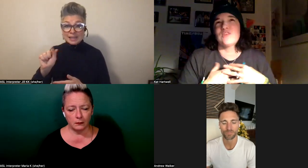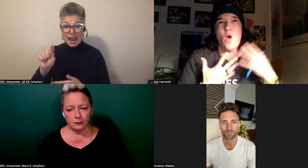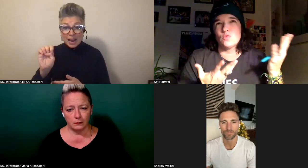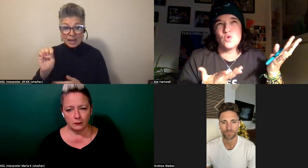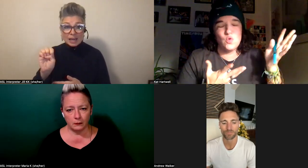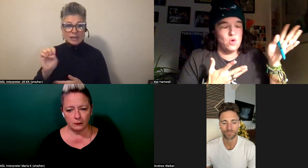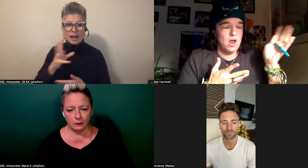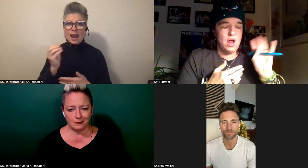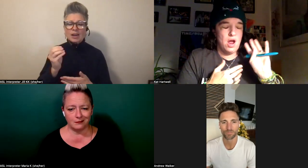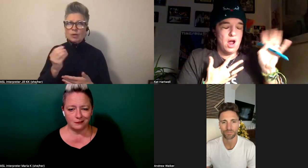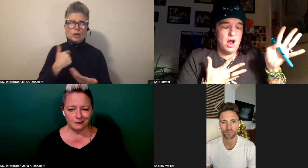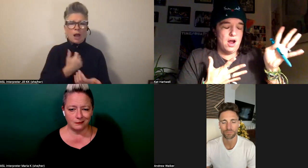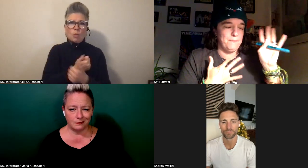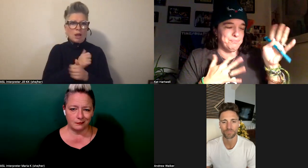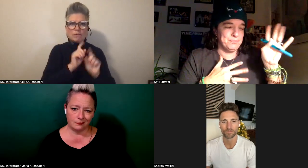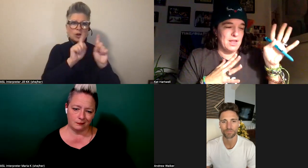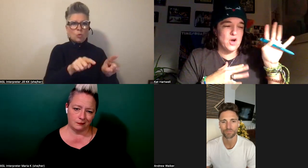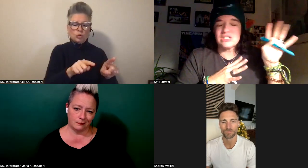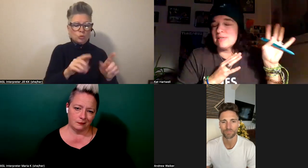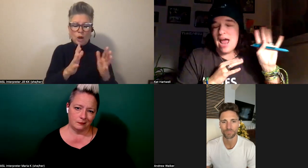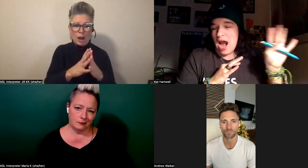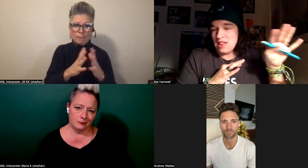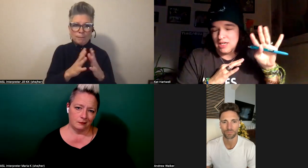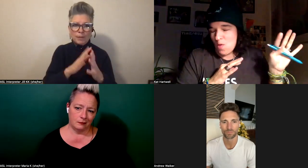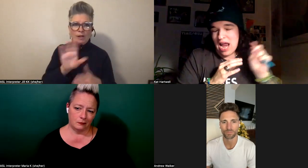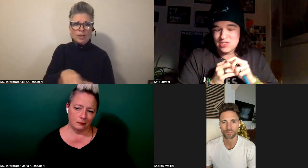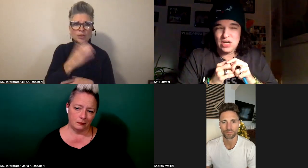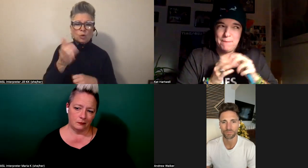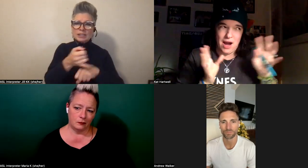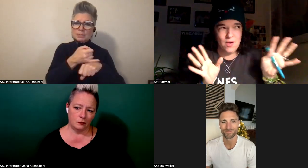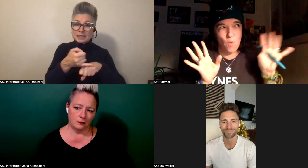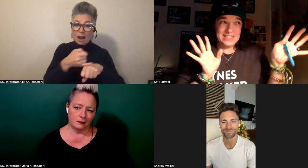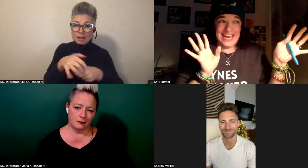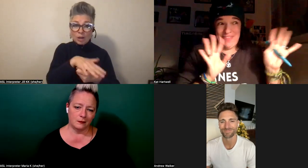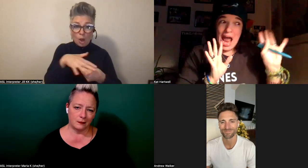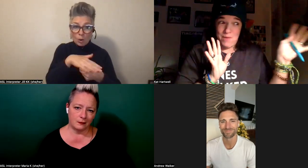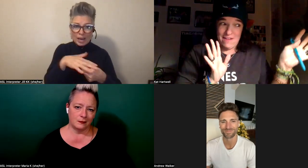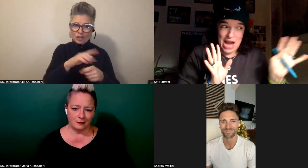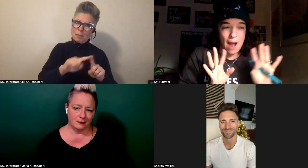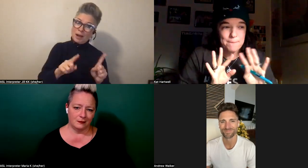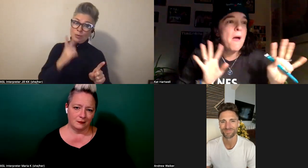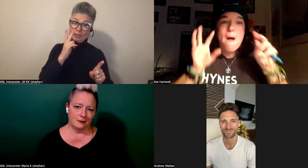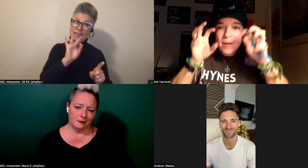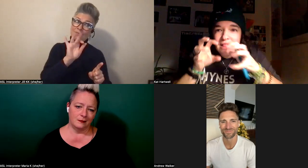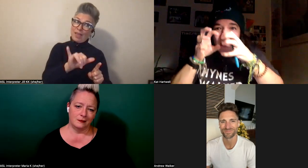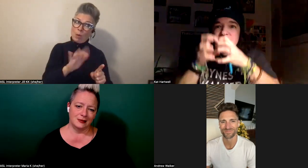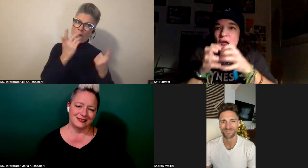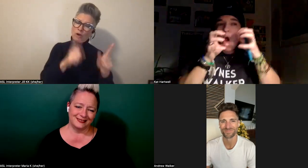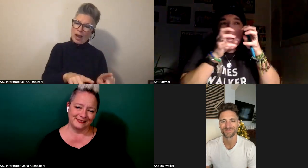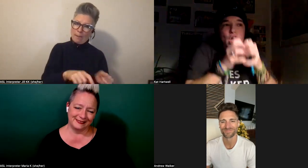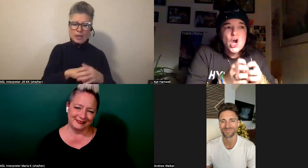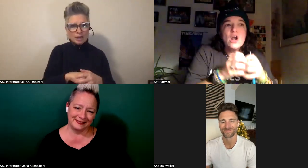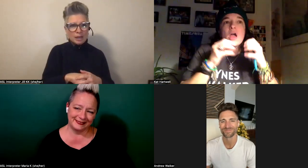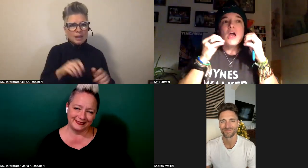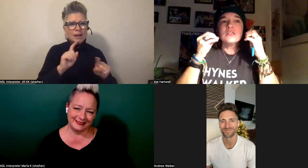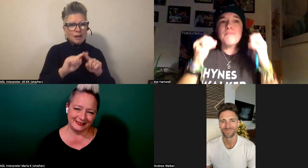would love to go to the Christmas Island location, but we'll see if that will ever happen. But like